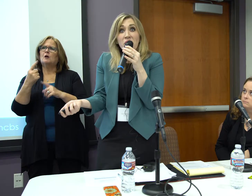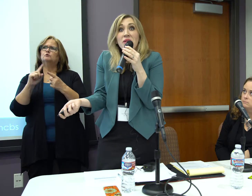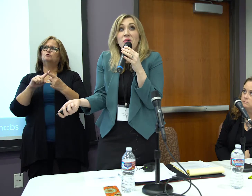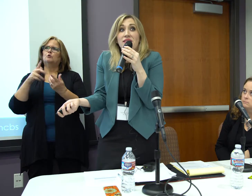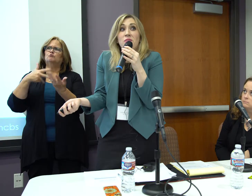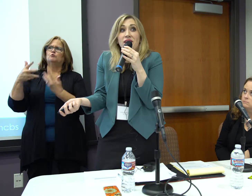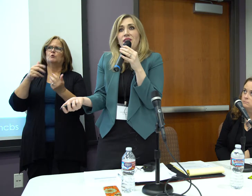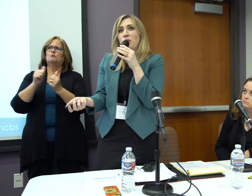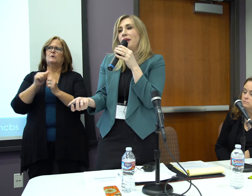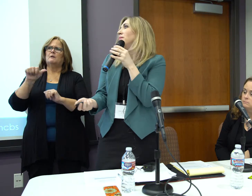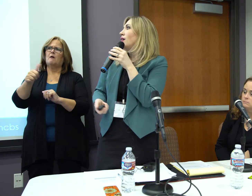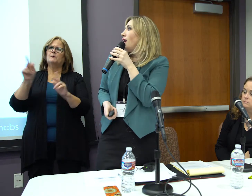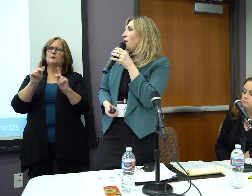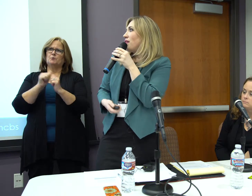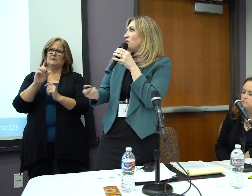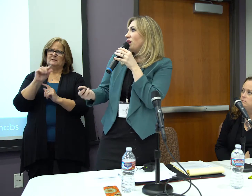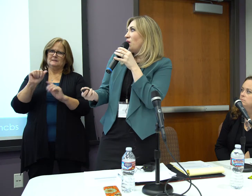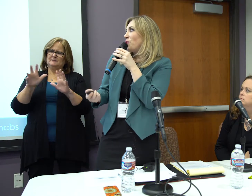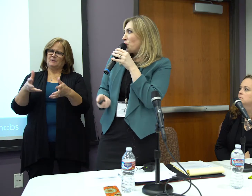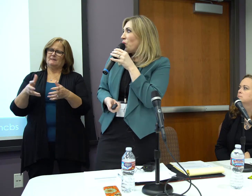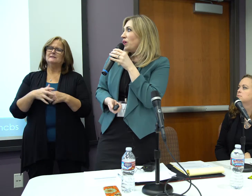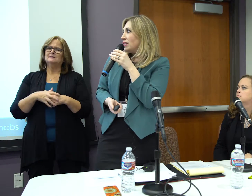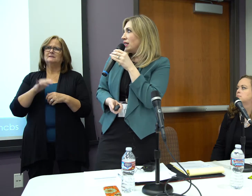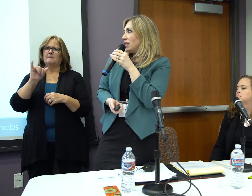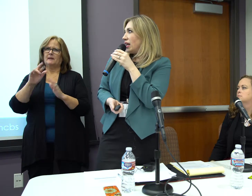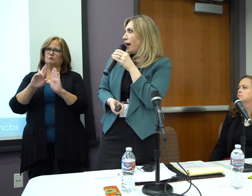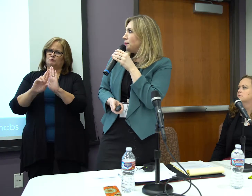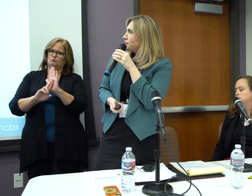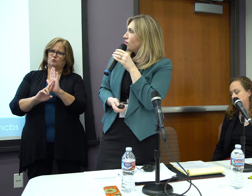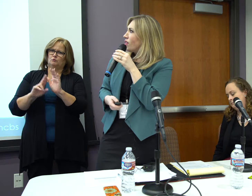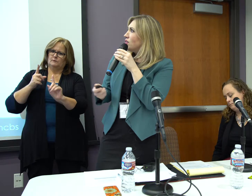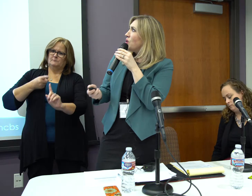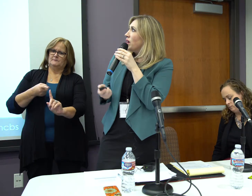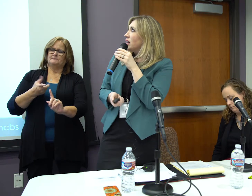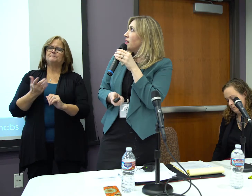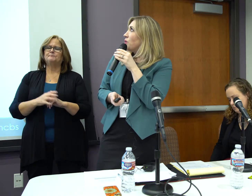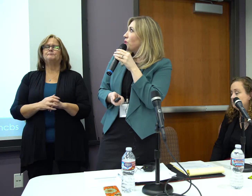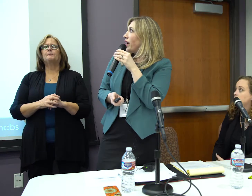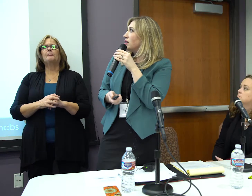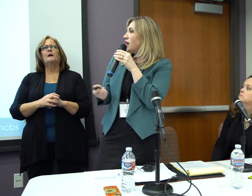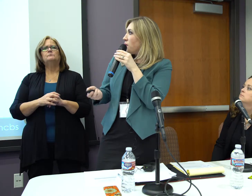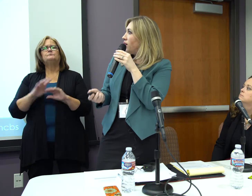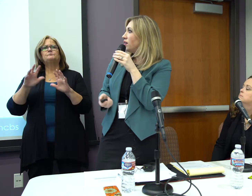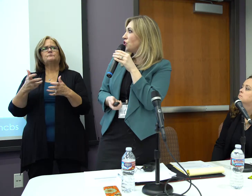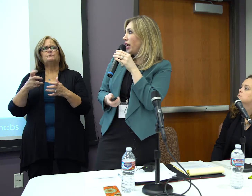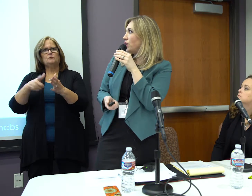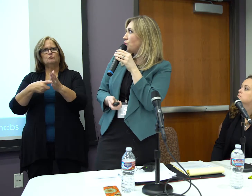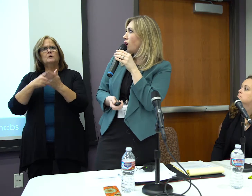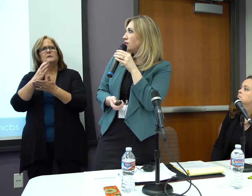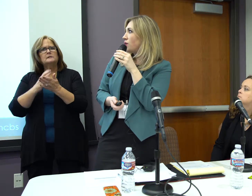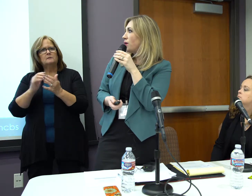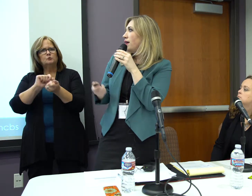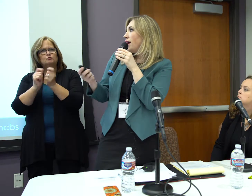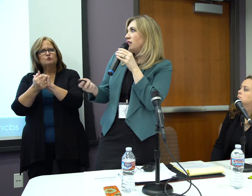interact with other people with disabilities, right? And that's really, again, what the rule is getting at. So a setting that would require some